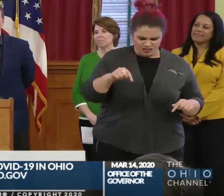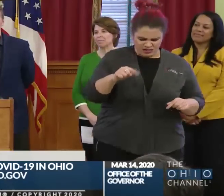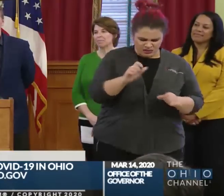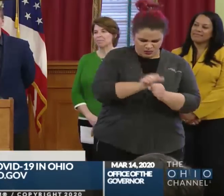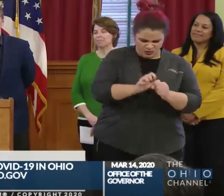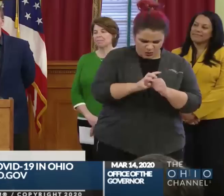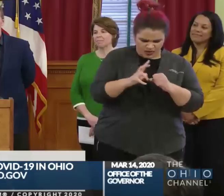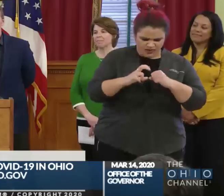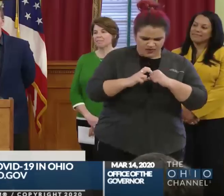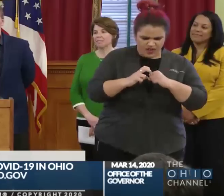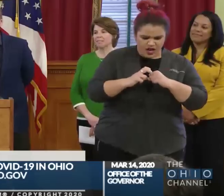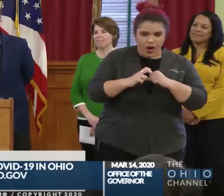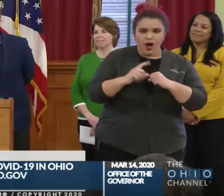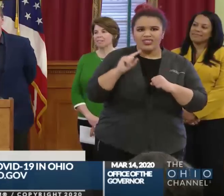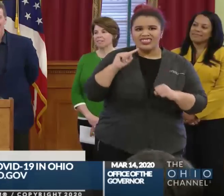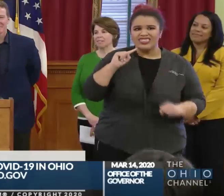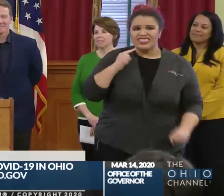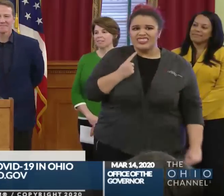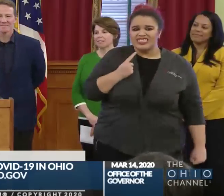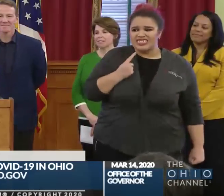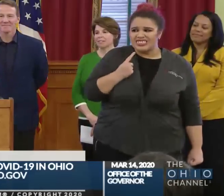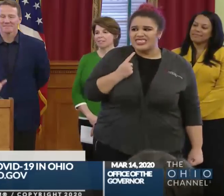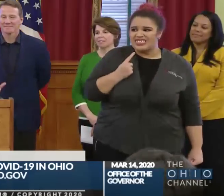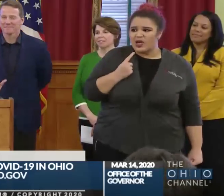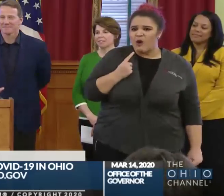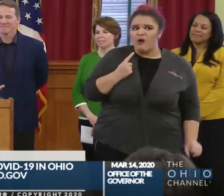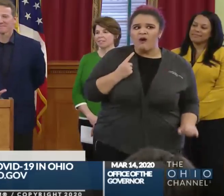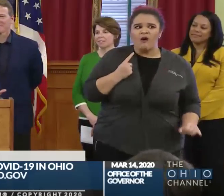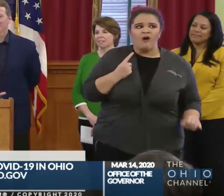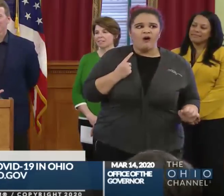going to be perfect. States are getting there. States, each state, a